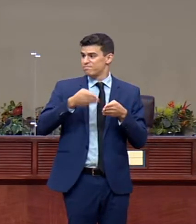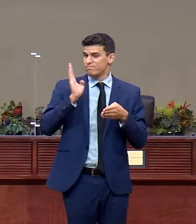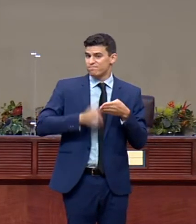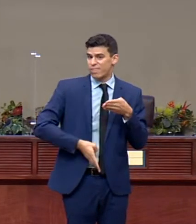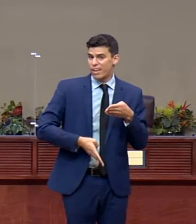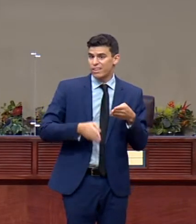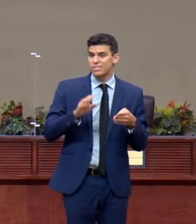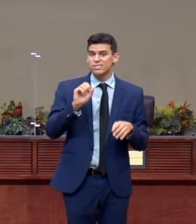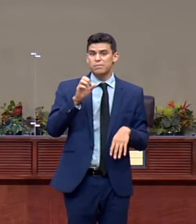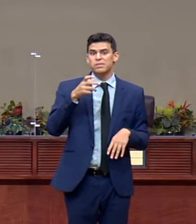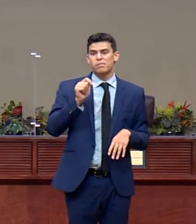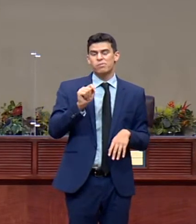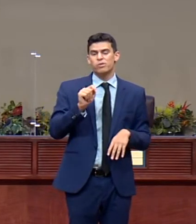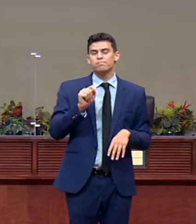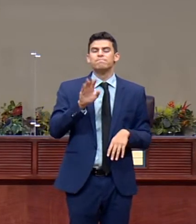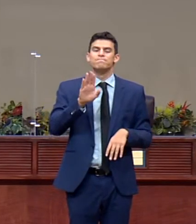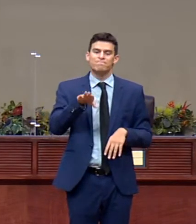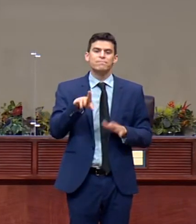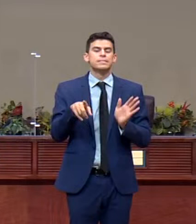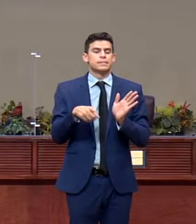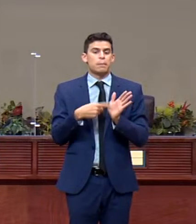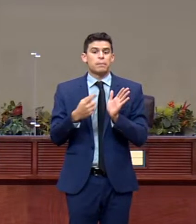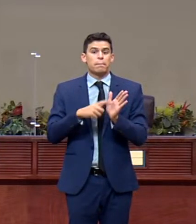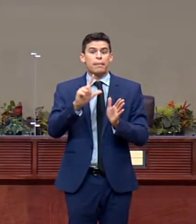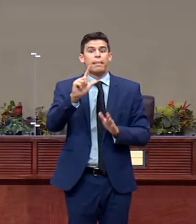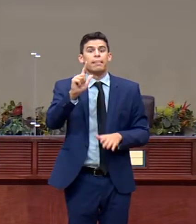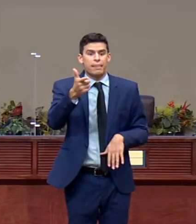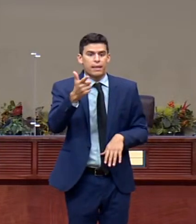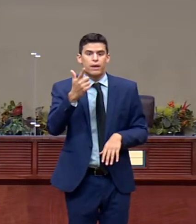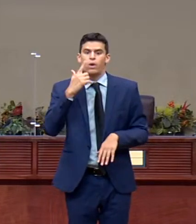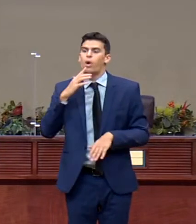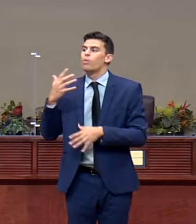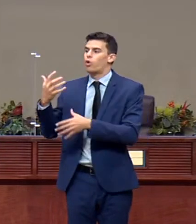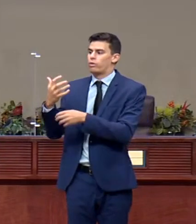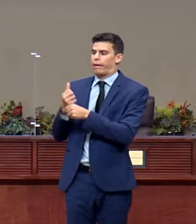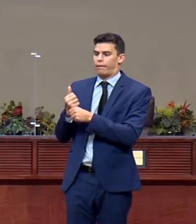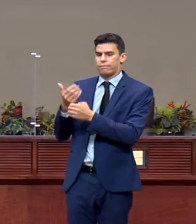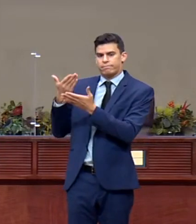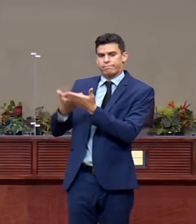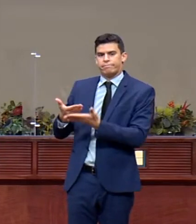some struggling cases along because of the approval